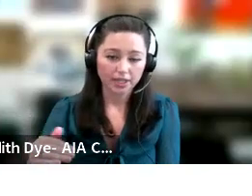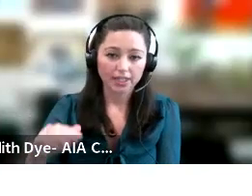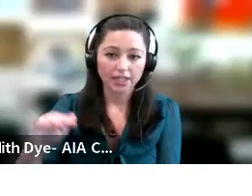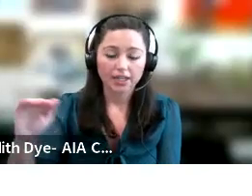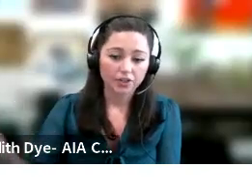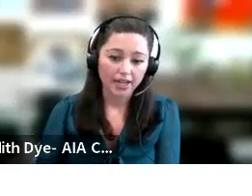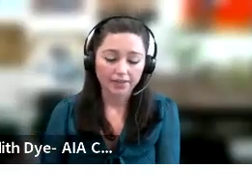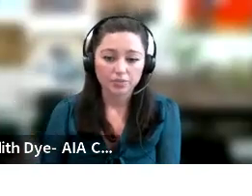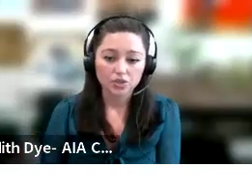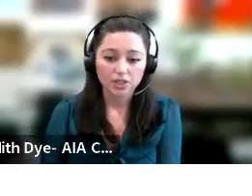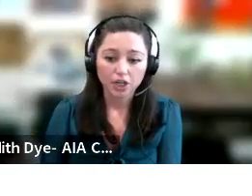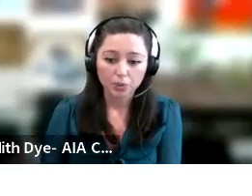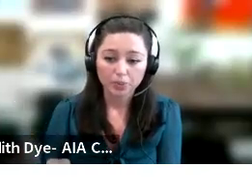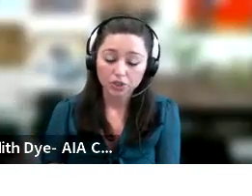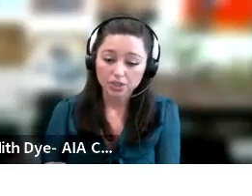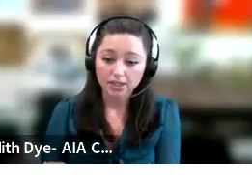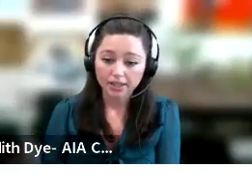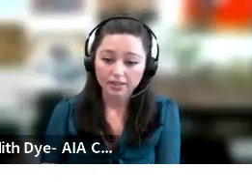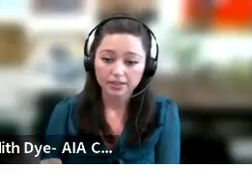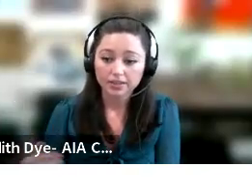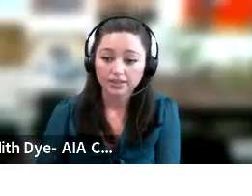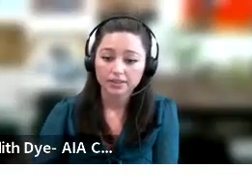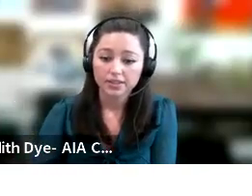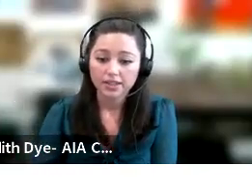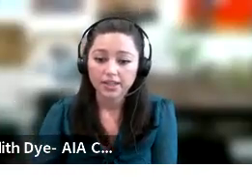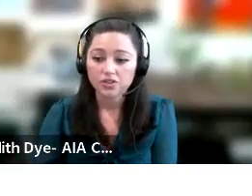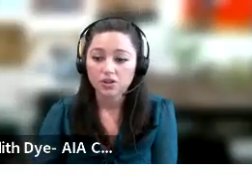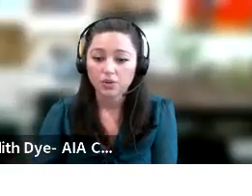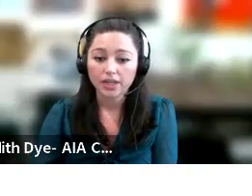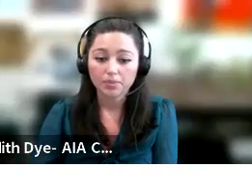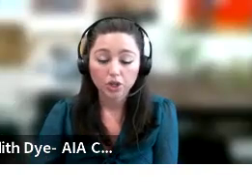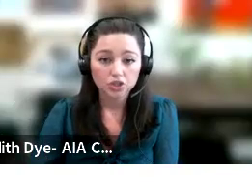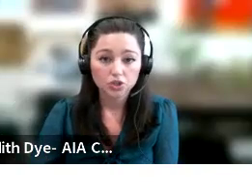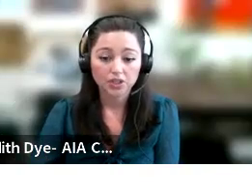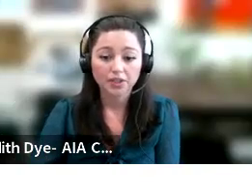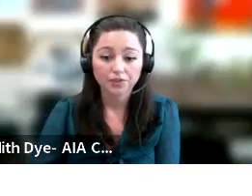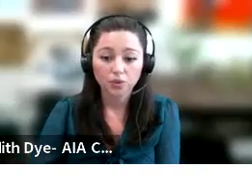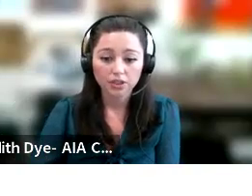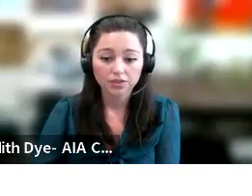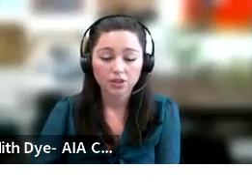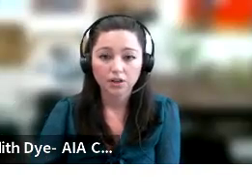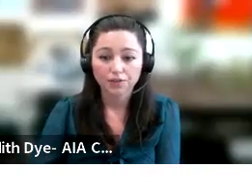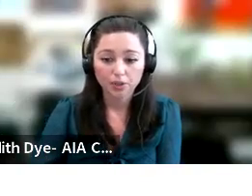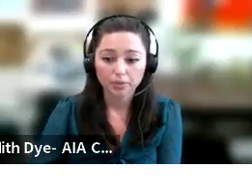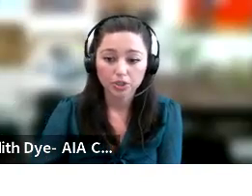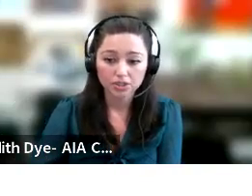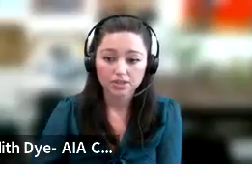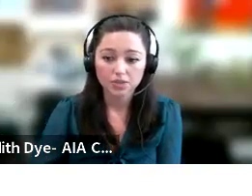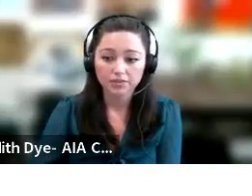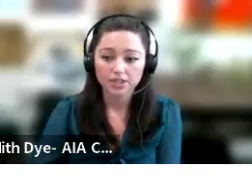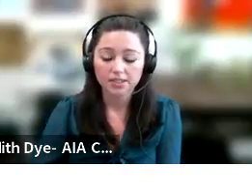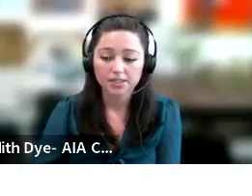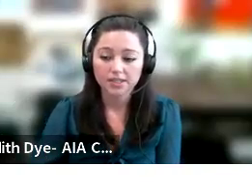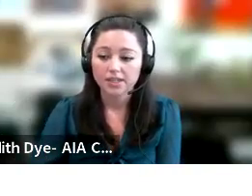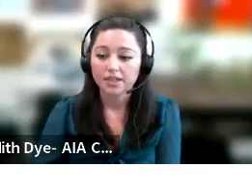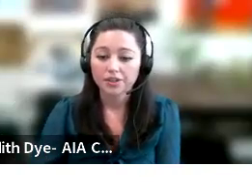because those were not needed, I could add them to the artwork purchase line. And so in March 2024, the call for artwork purchases